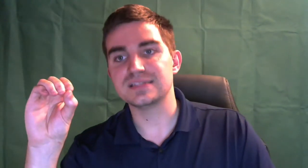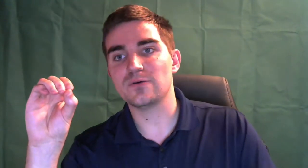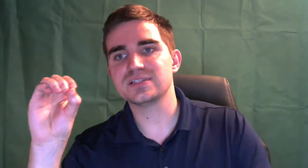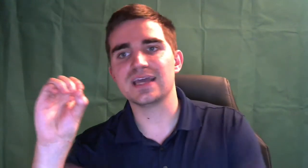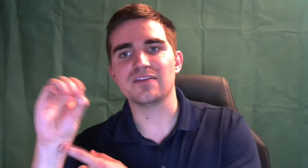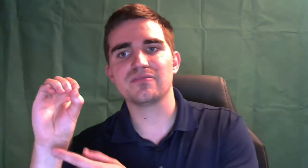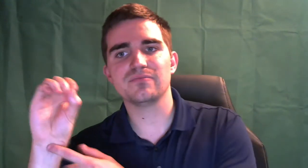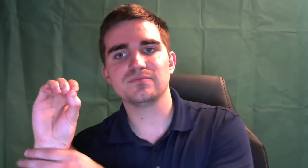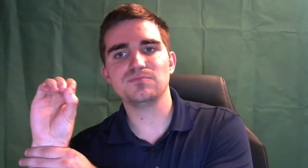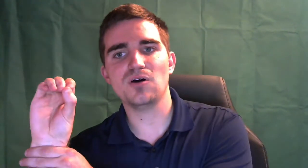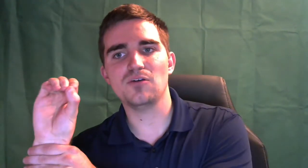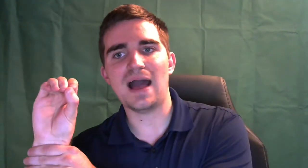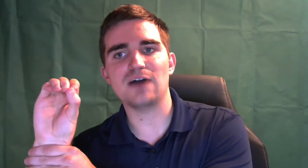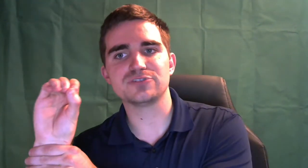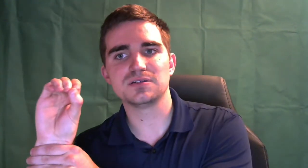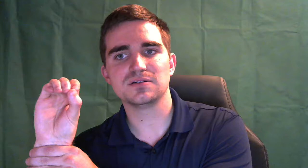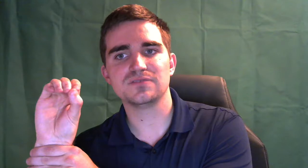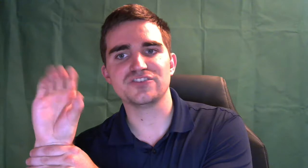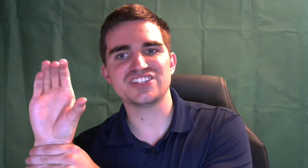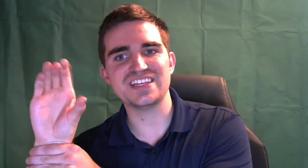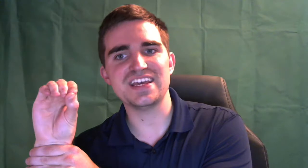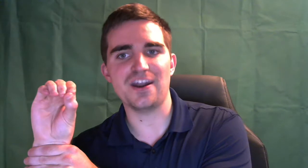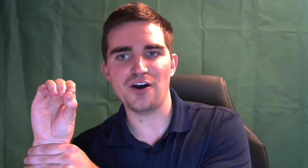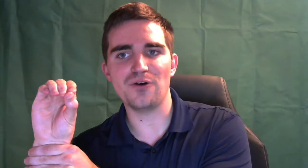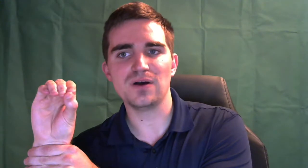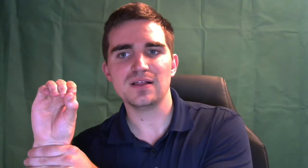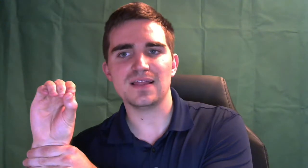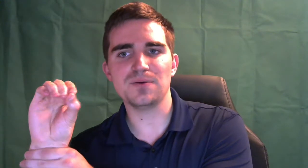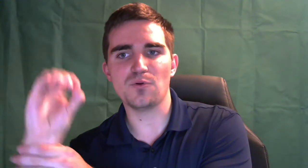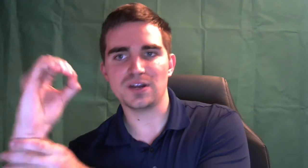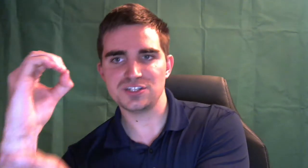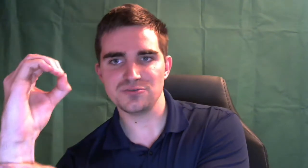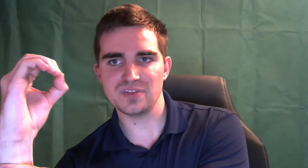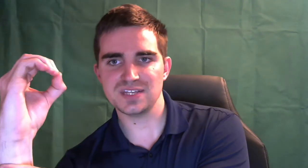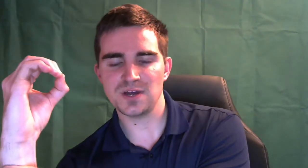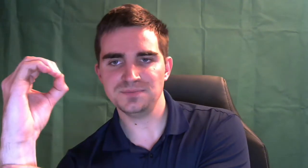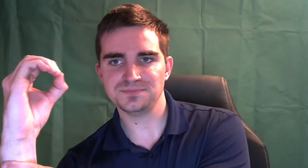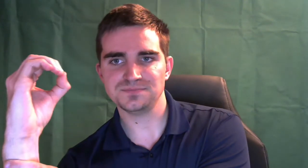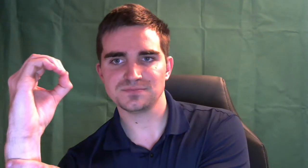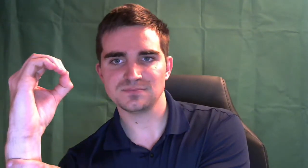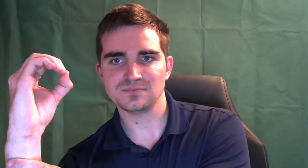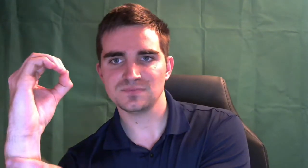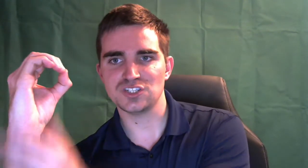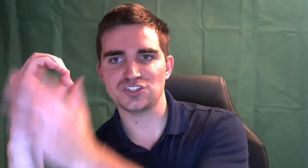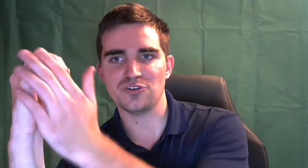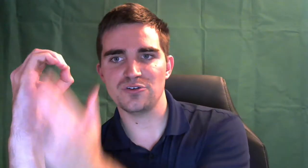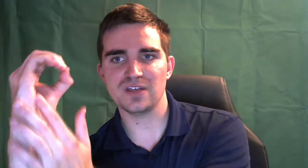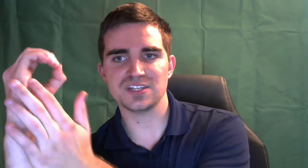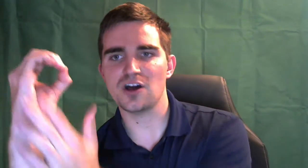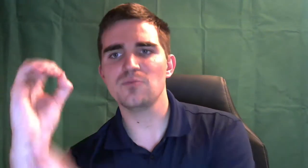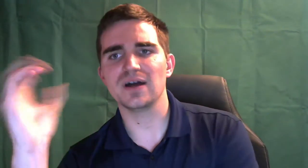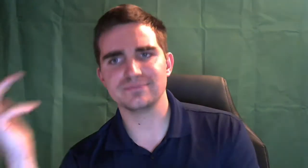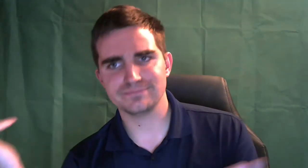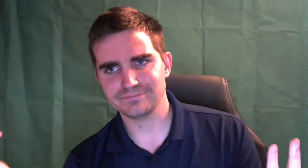once again, palm out. For C and O, a lot of people want to do this one to show you that it's an O, but